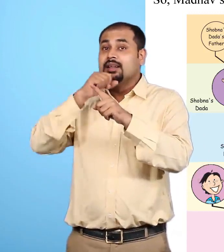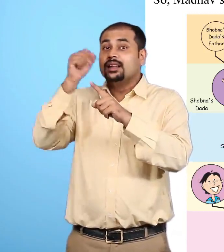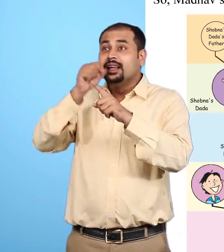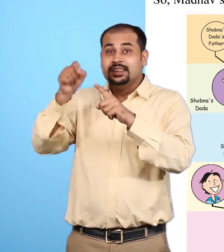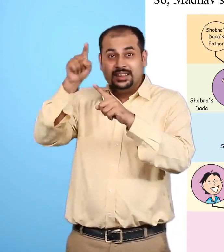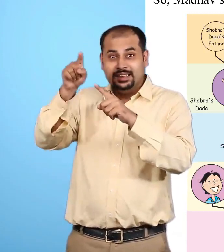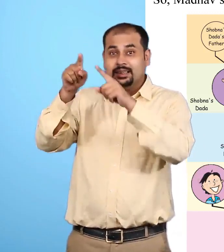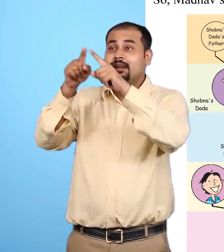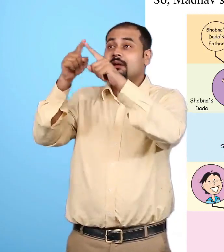great-great-grandparents,